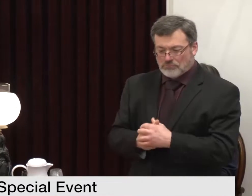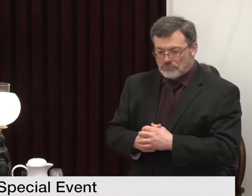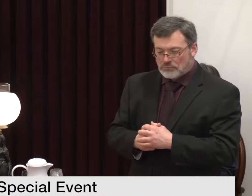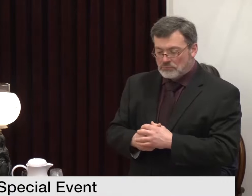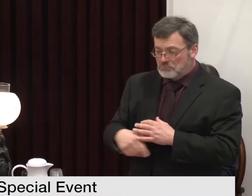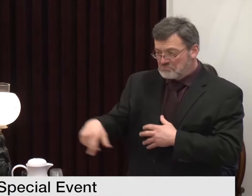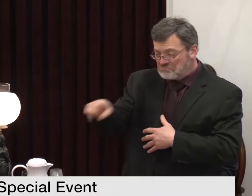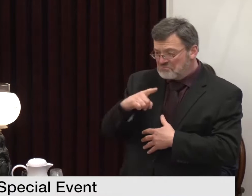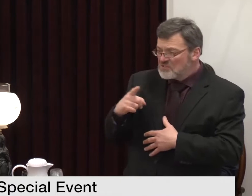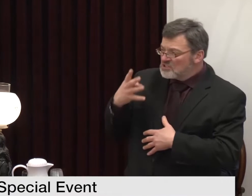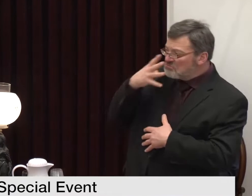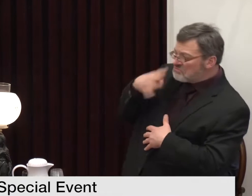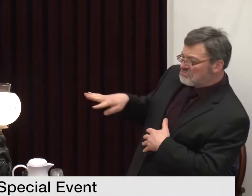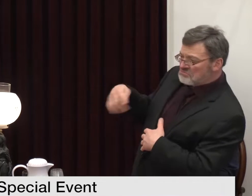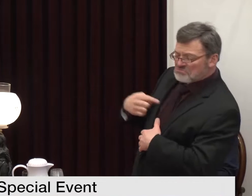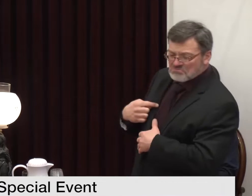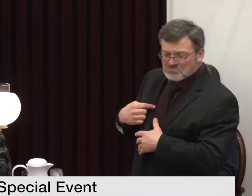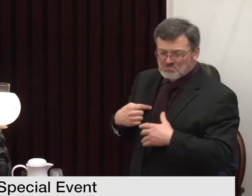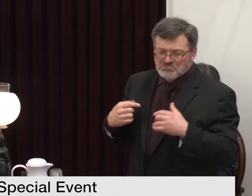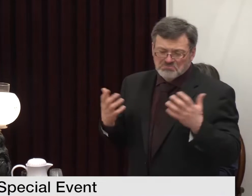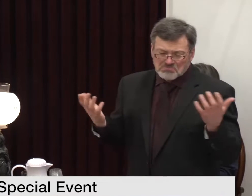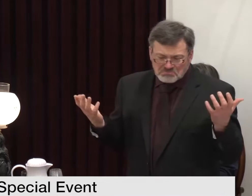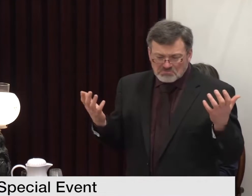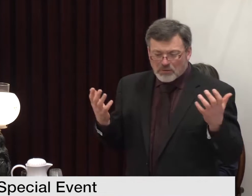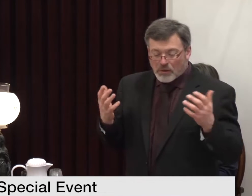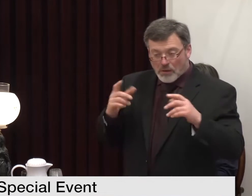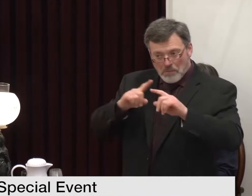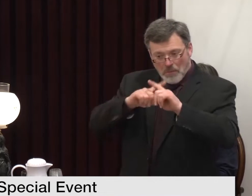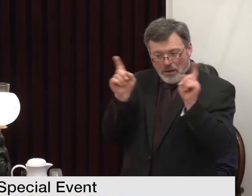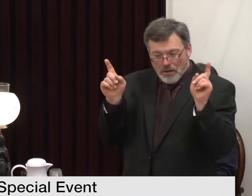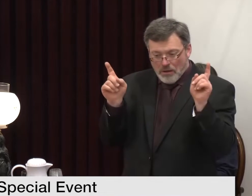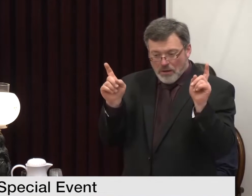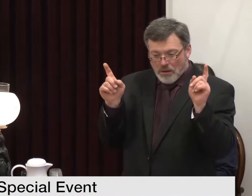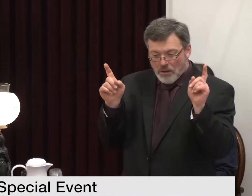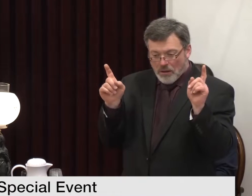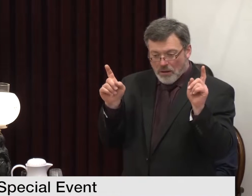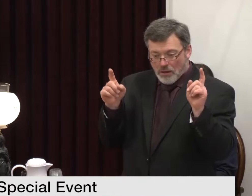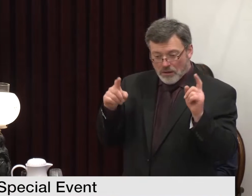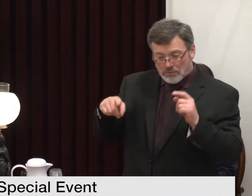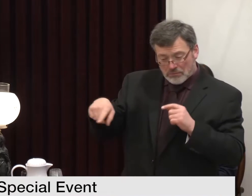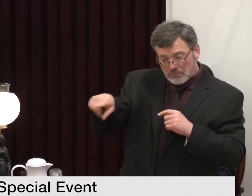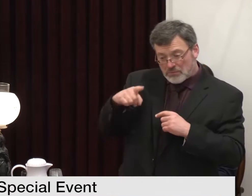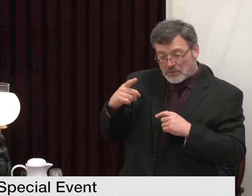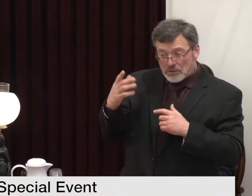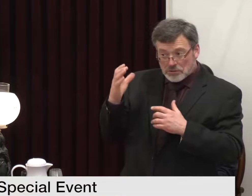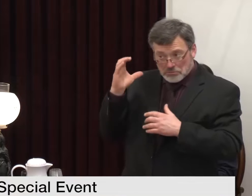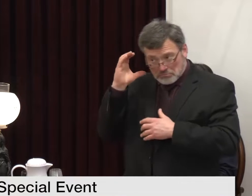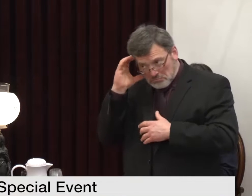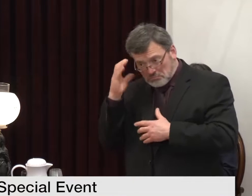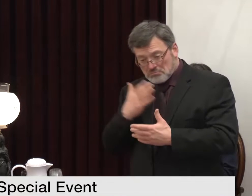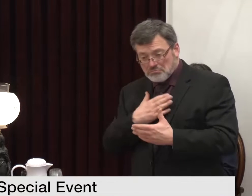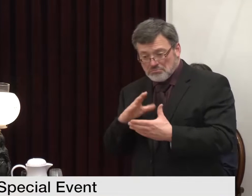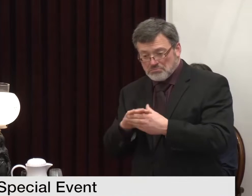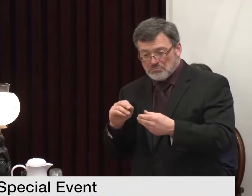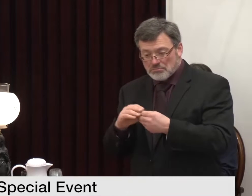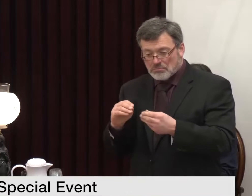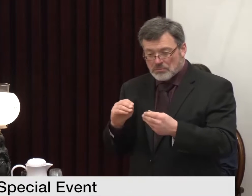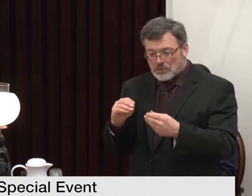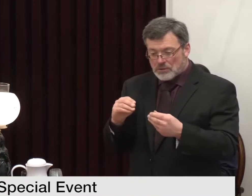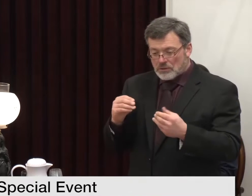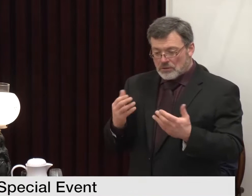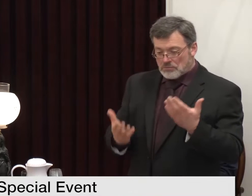objections. But I bet many of you do hear, maybe even share, some of my